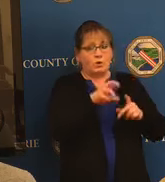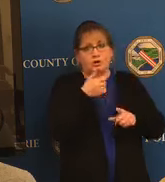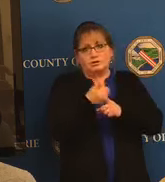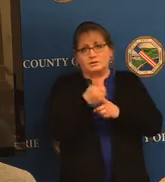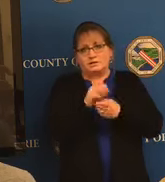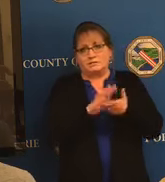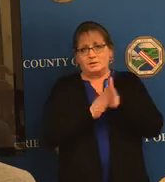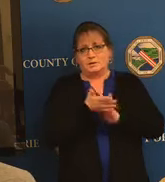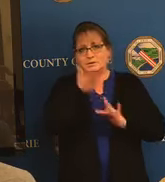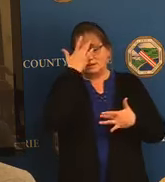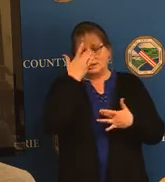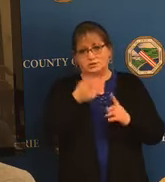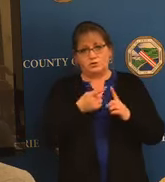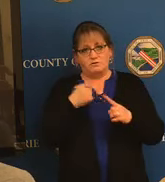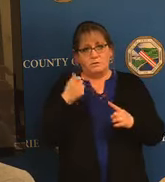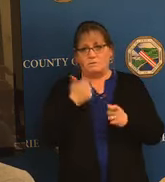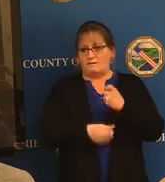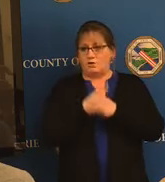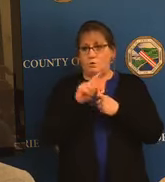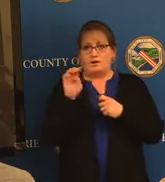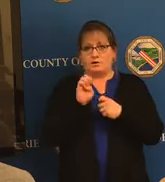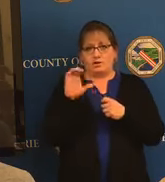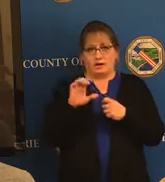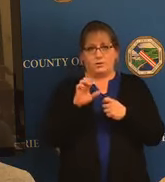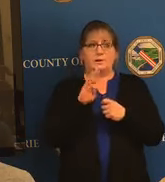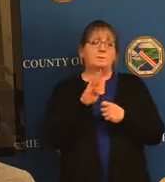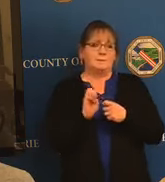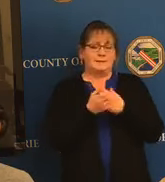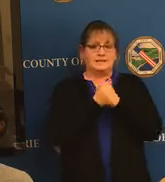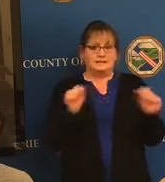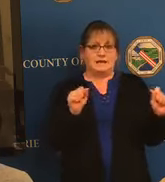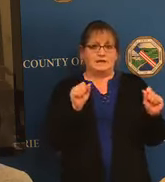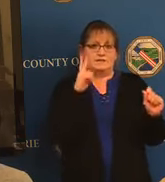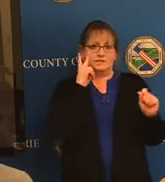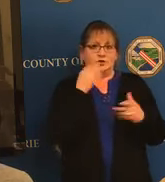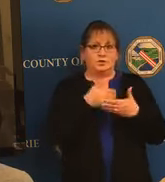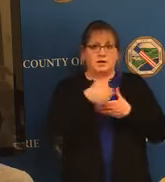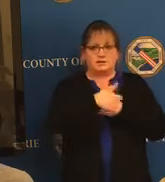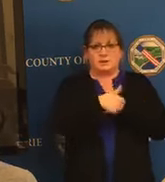happen. So on behalf of everybody in Erie County, be safe, everyone, and we'll see you next time. Take care.